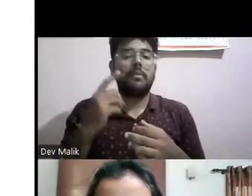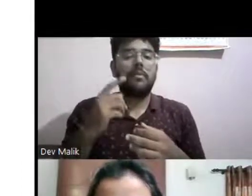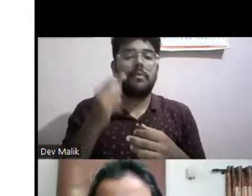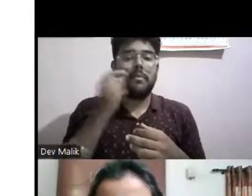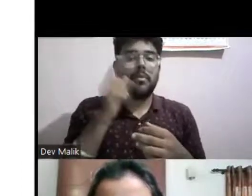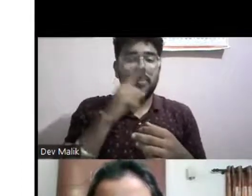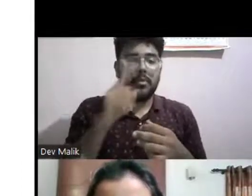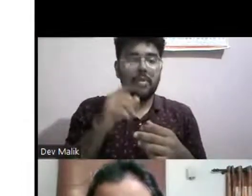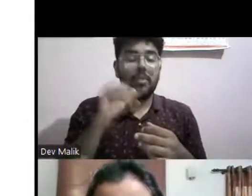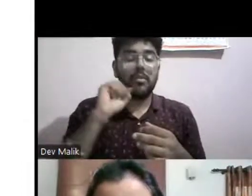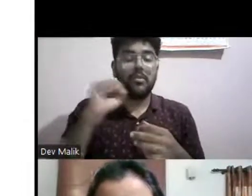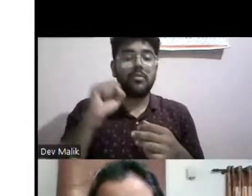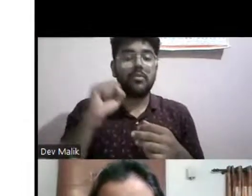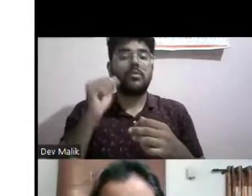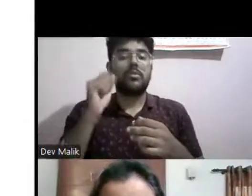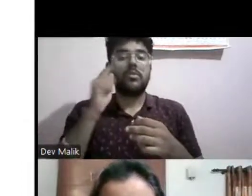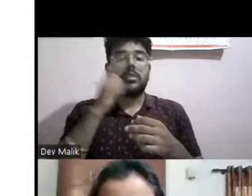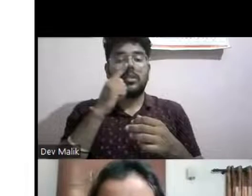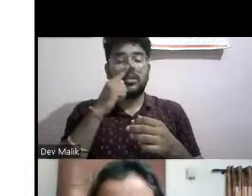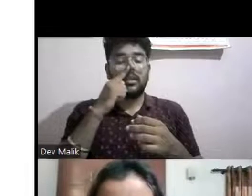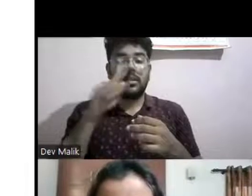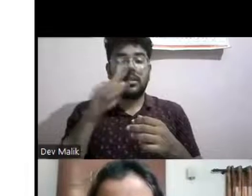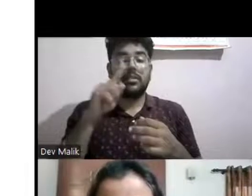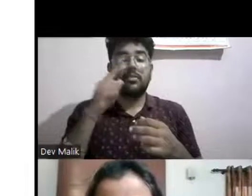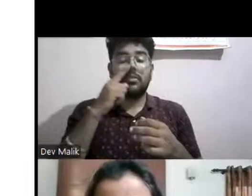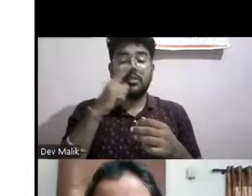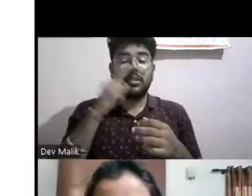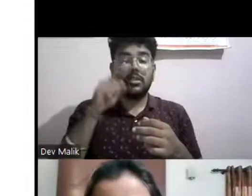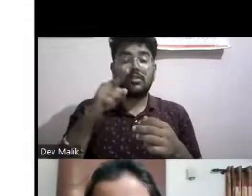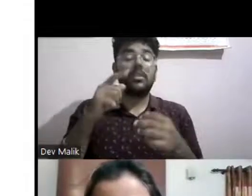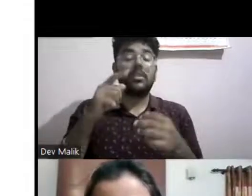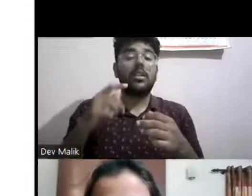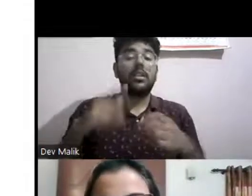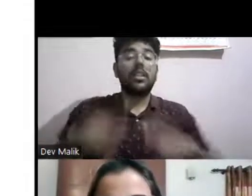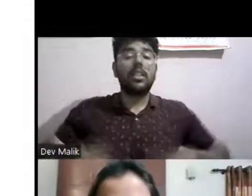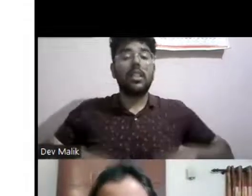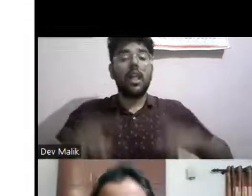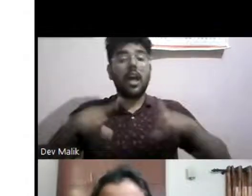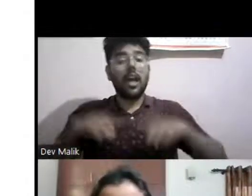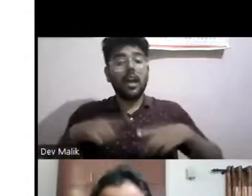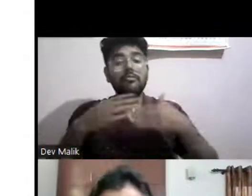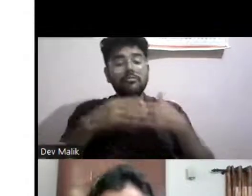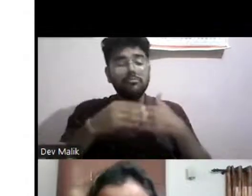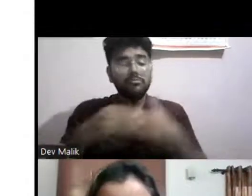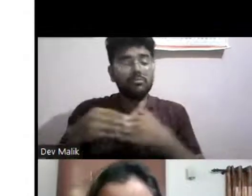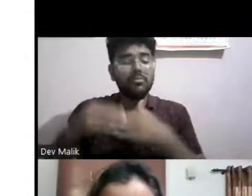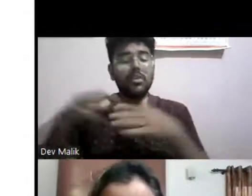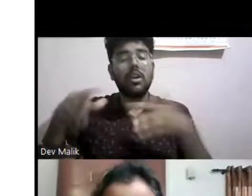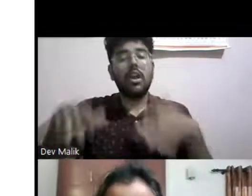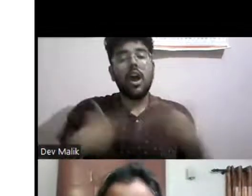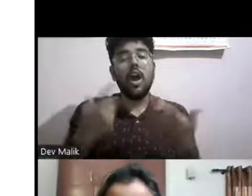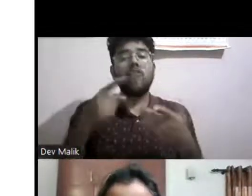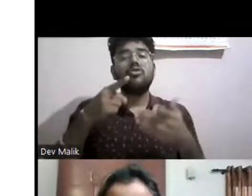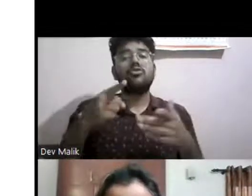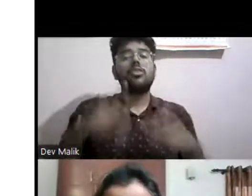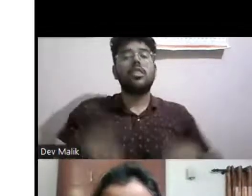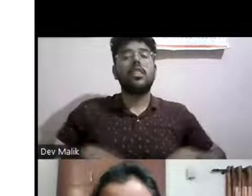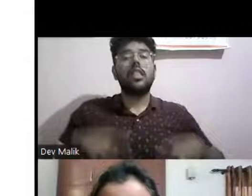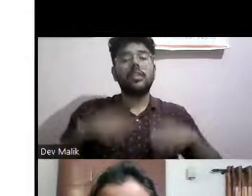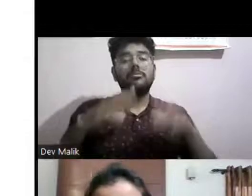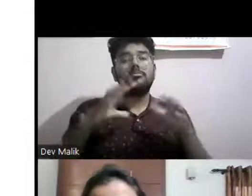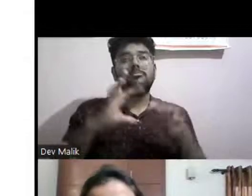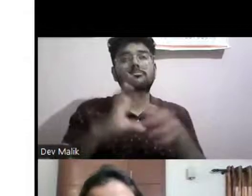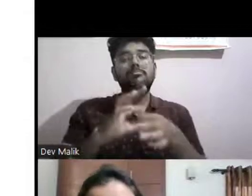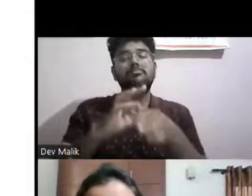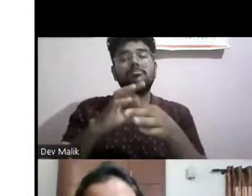journey, her conflicts of living in a world which is divided. Her parents